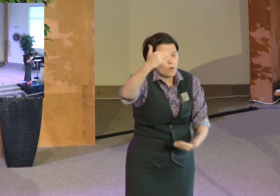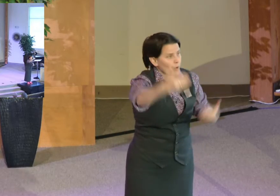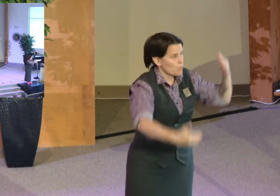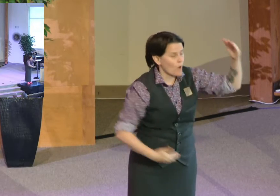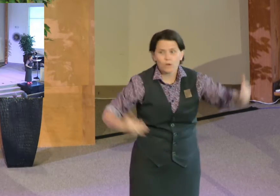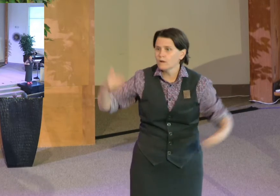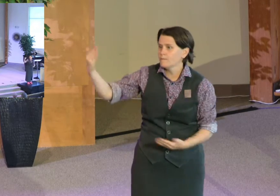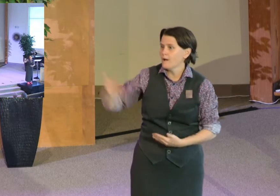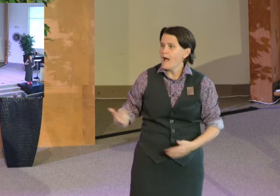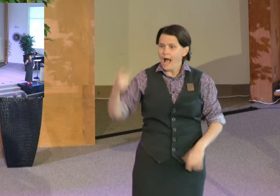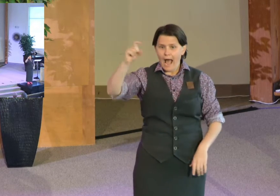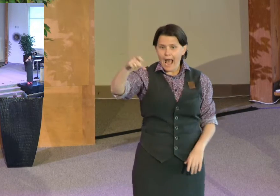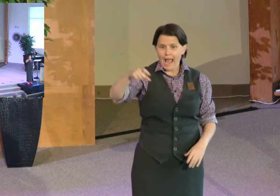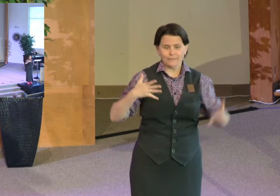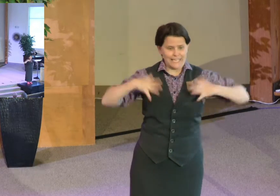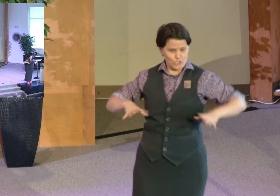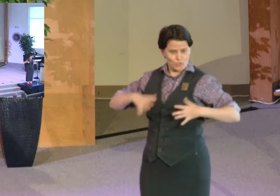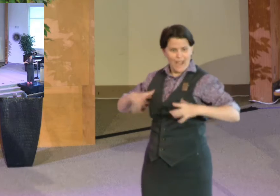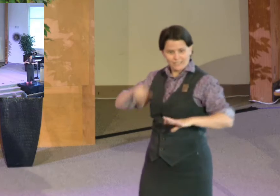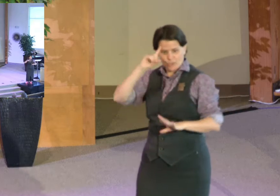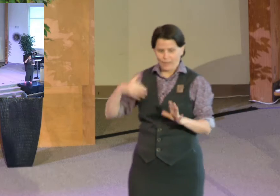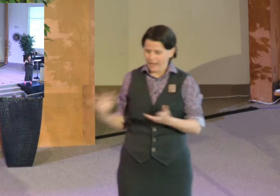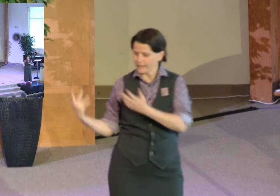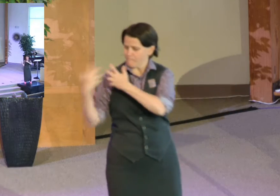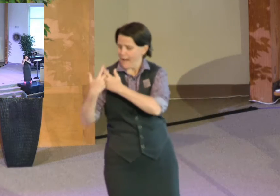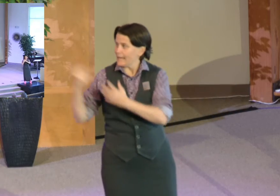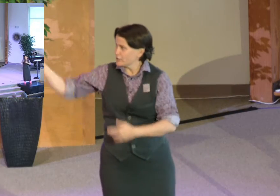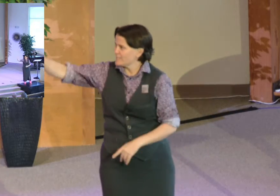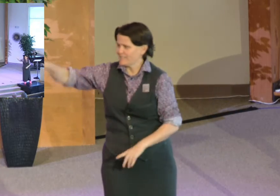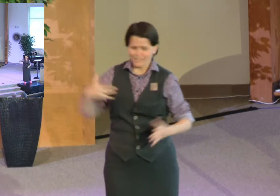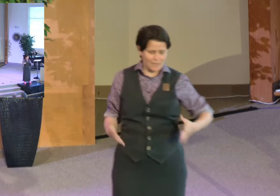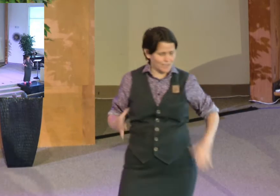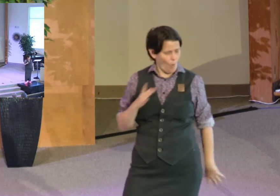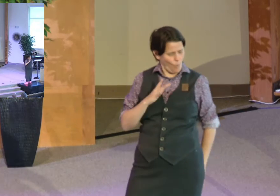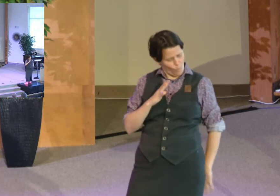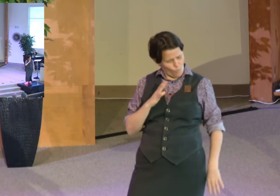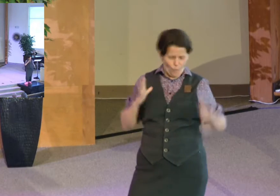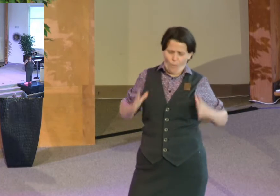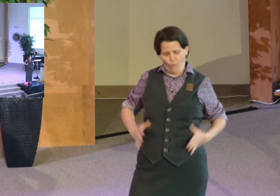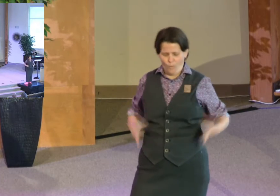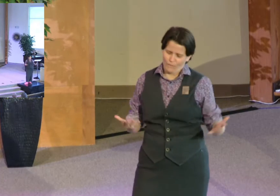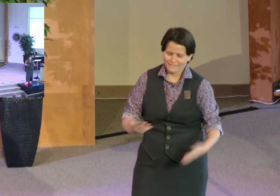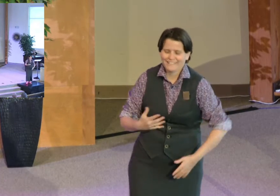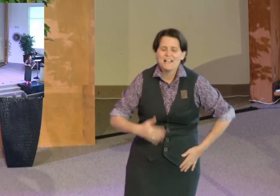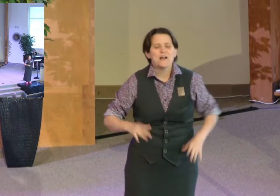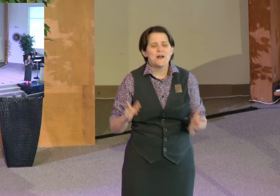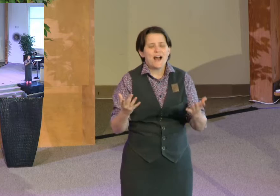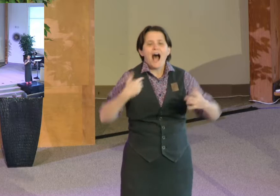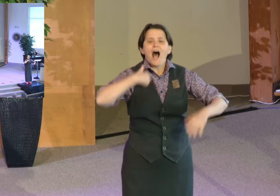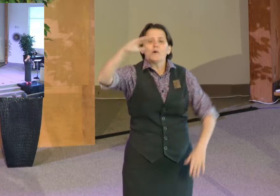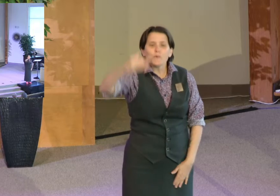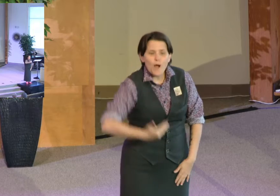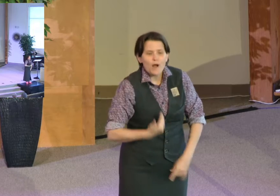they're fly, right? No joke about it. Welcome, I'm Reverend Cherie Taylor-Jones, and welcome to Unity